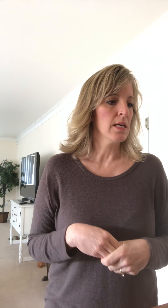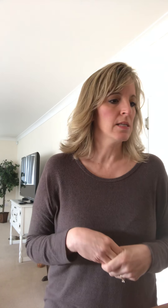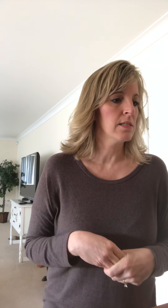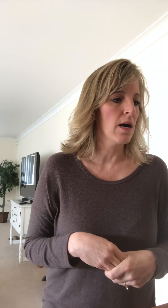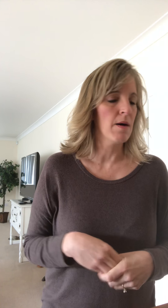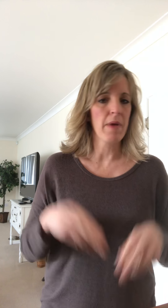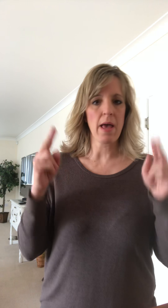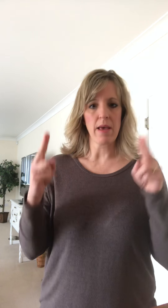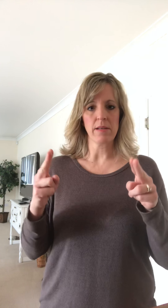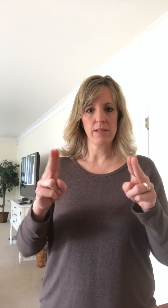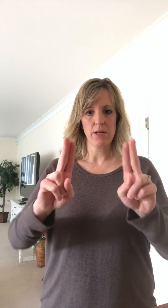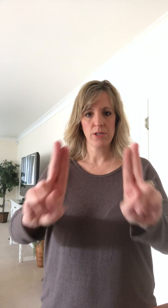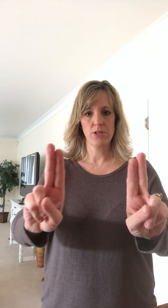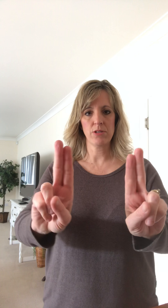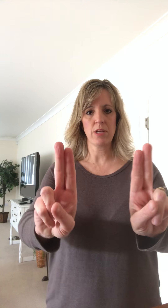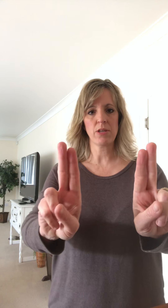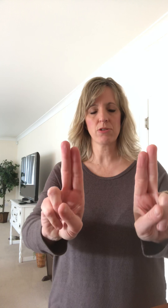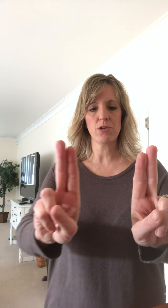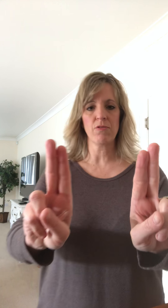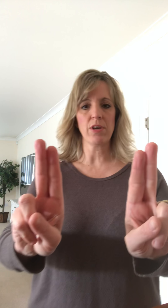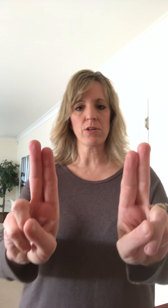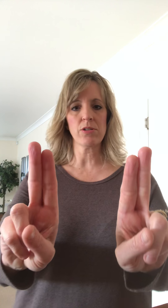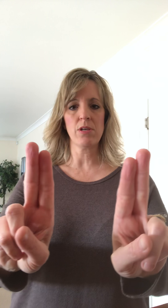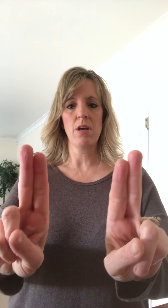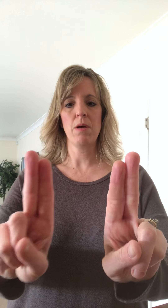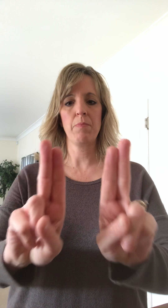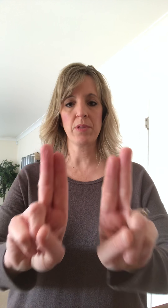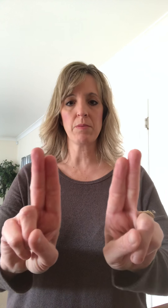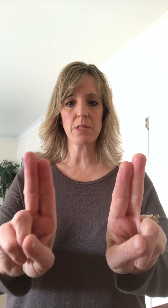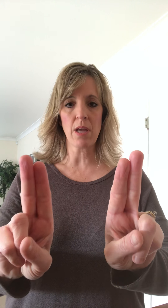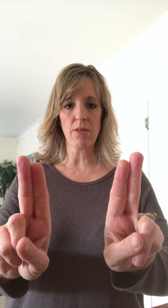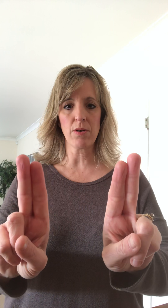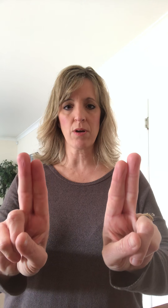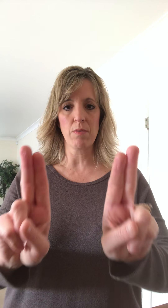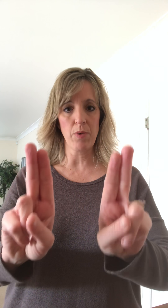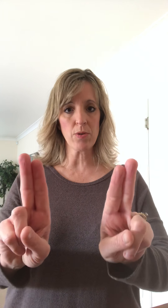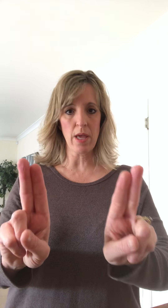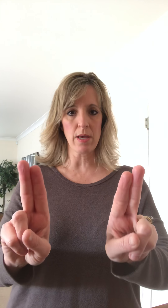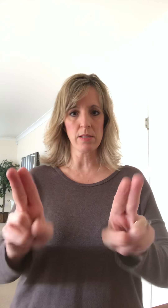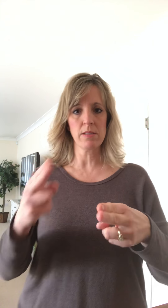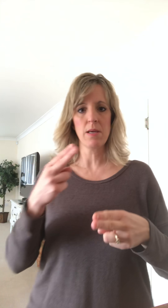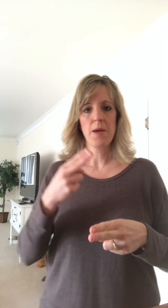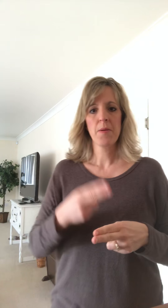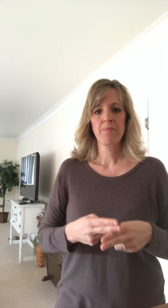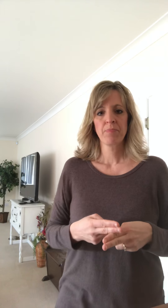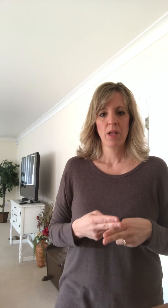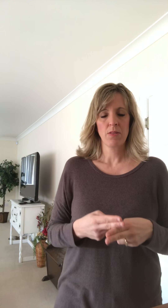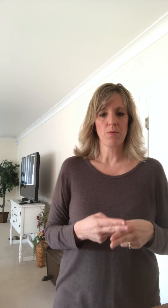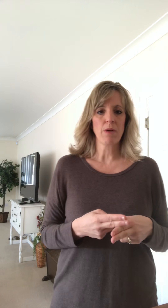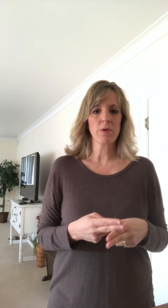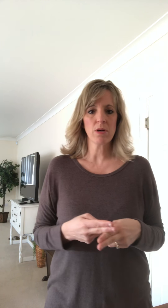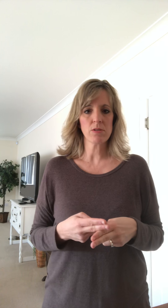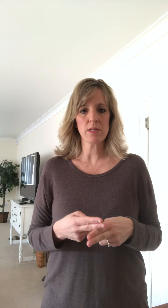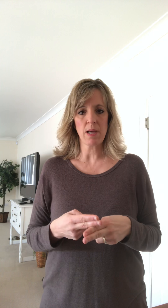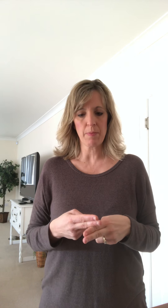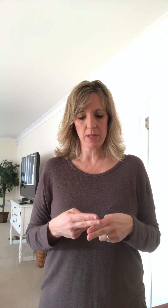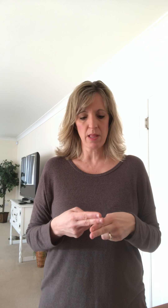is eggs. So you take your 2 fingers, put them together on both hands. The right one goes on top of the